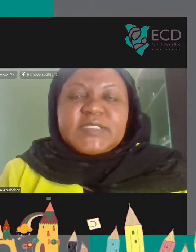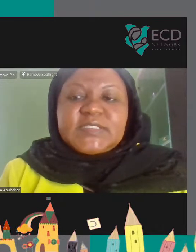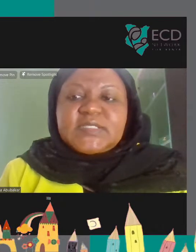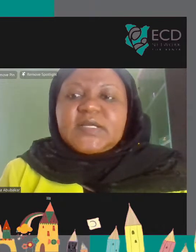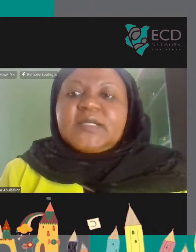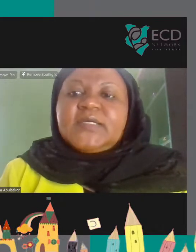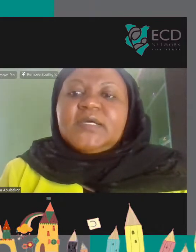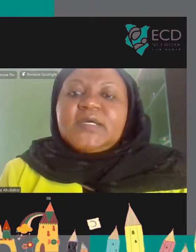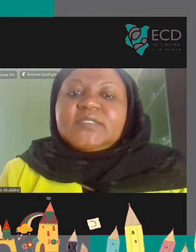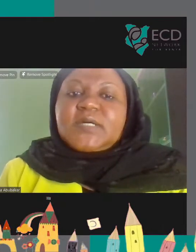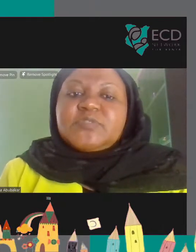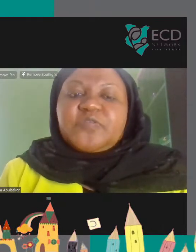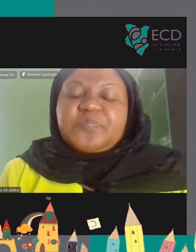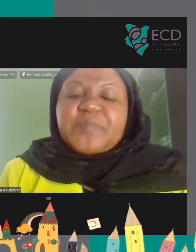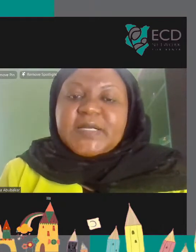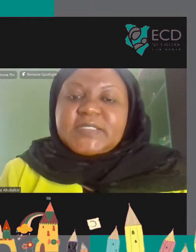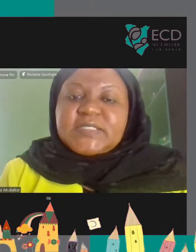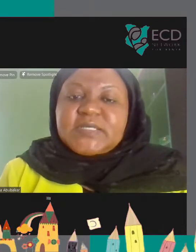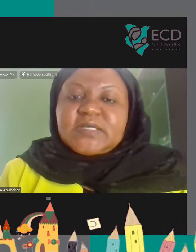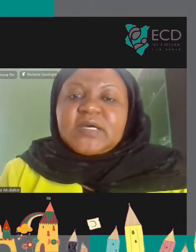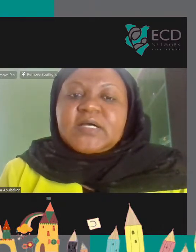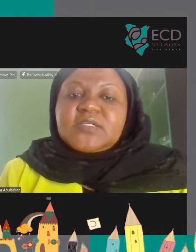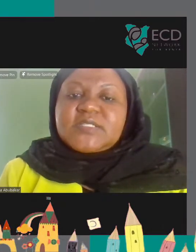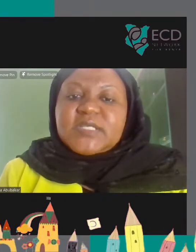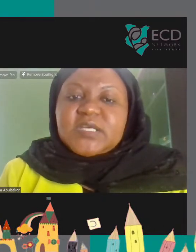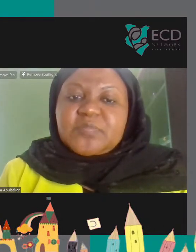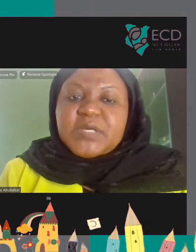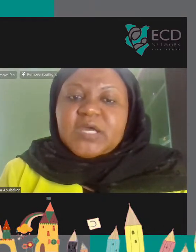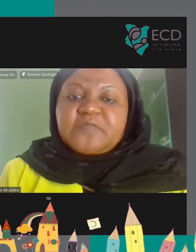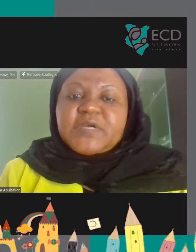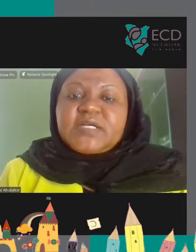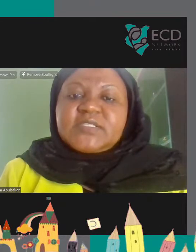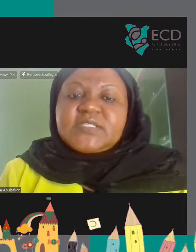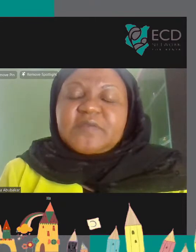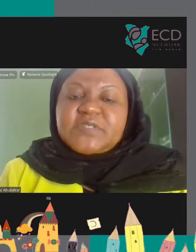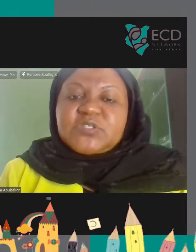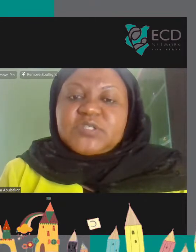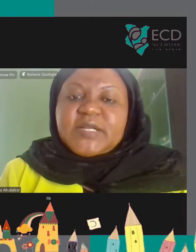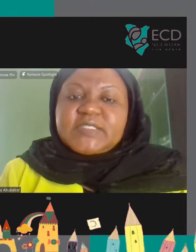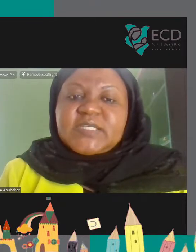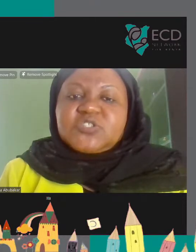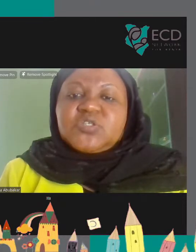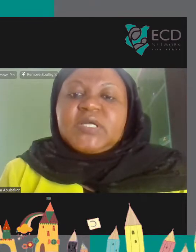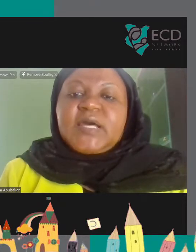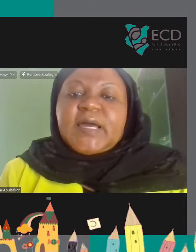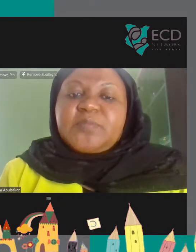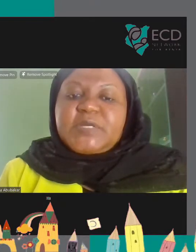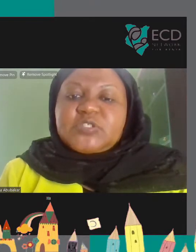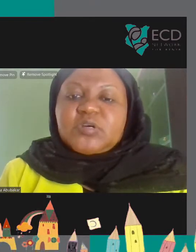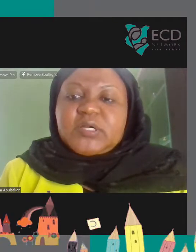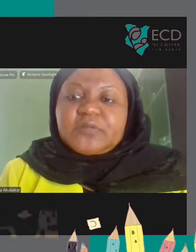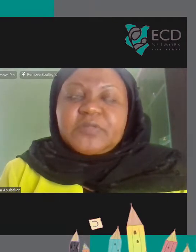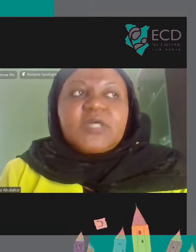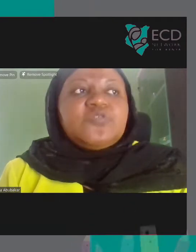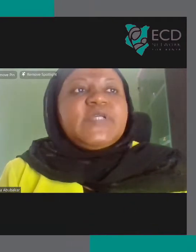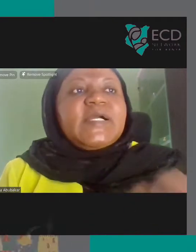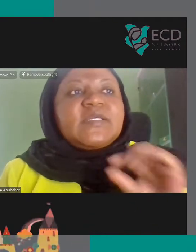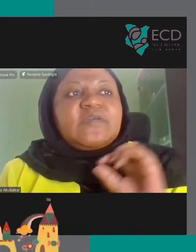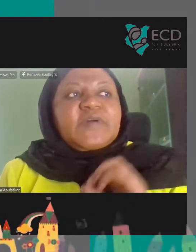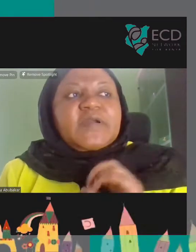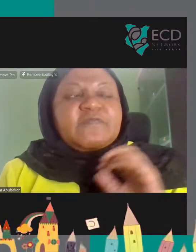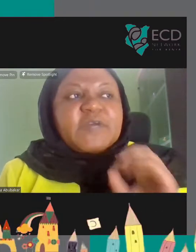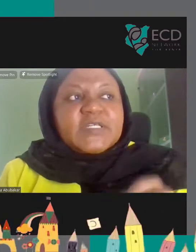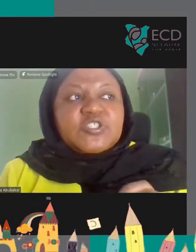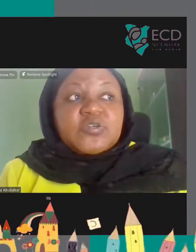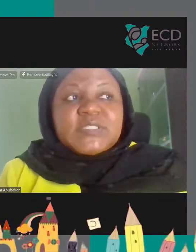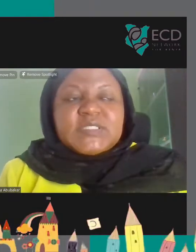really holistically in terms of parenting, health-seeking behavior, health service utilization, and mental health. Today, I'll